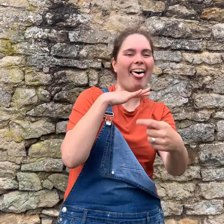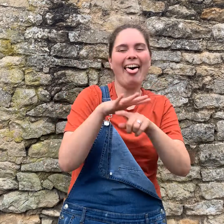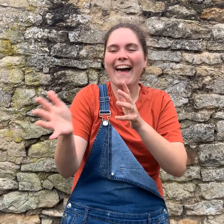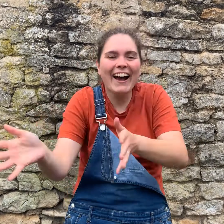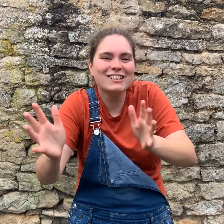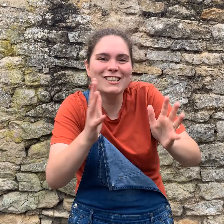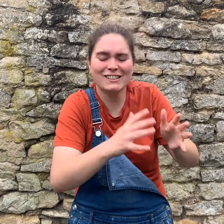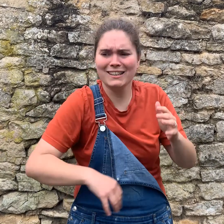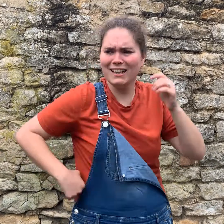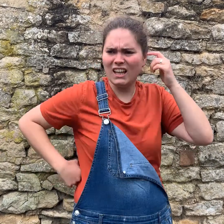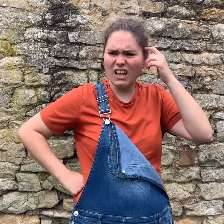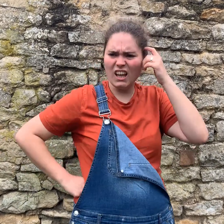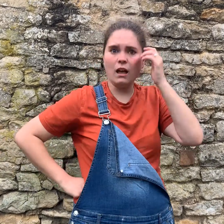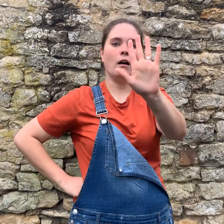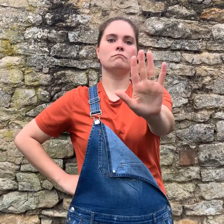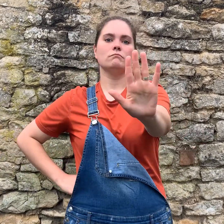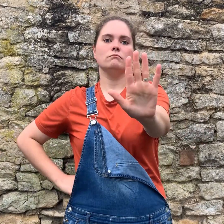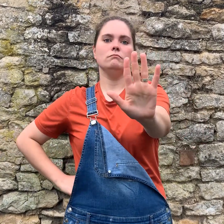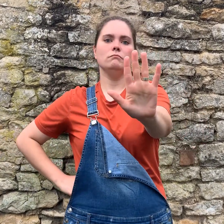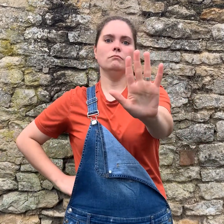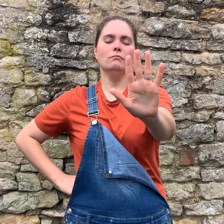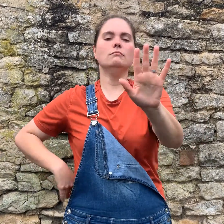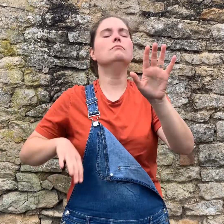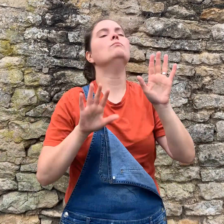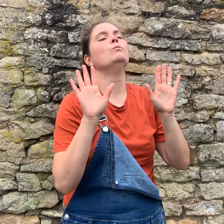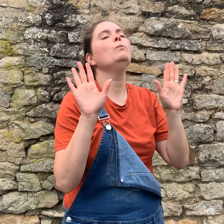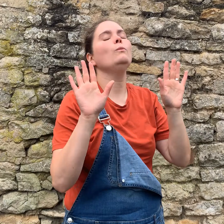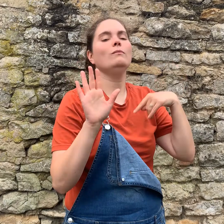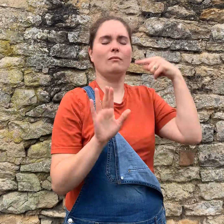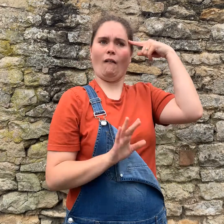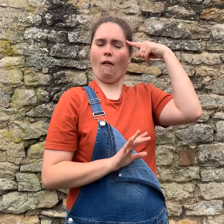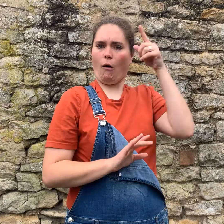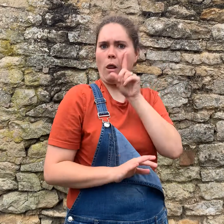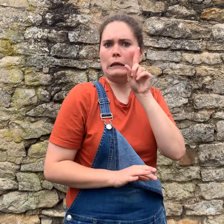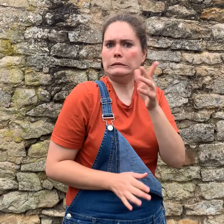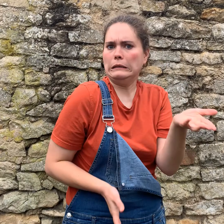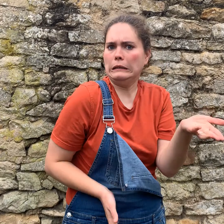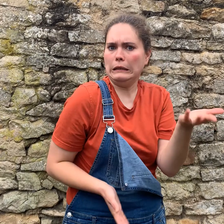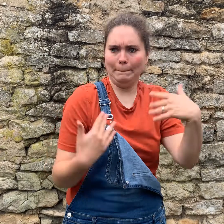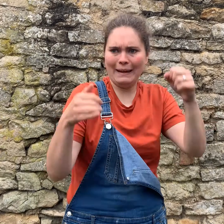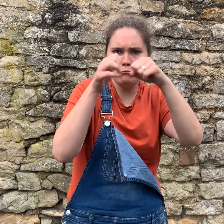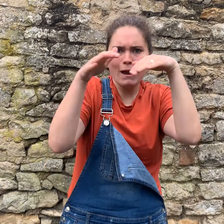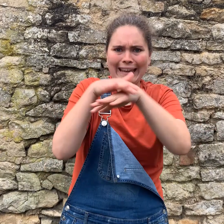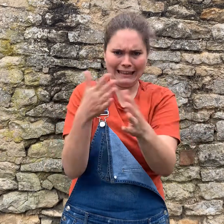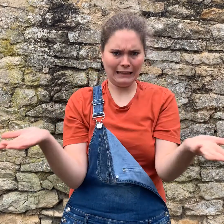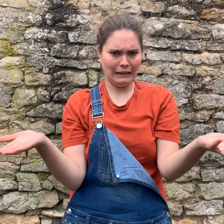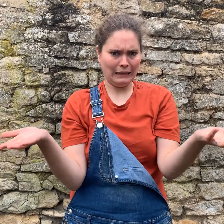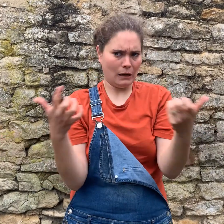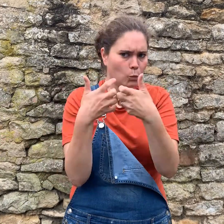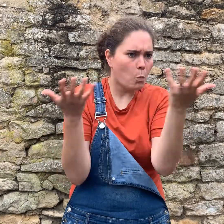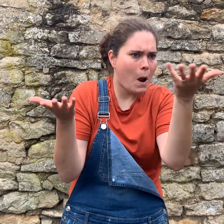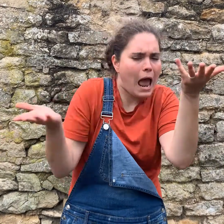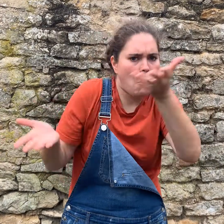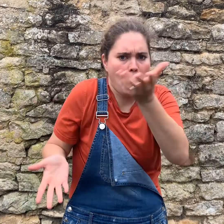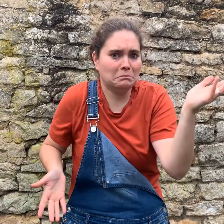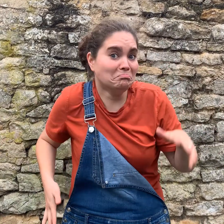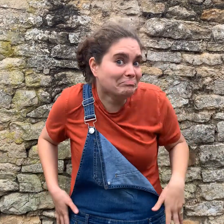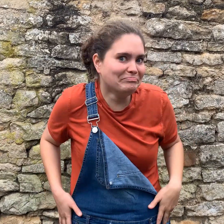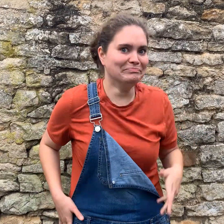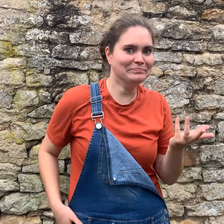some sandwiches, chatting with one another. No, I thought, where's the lady? I saw her breaking into that house. What happened